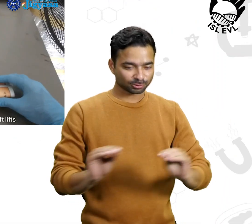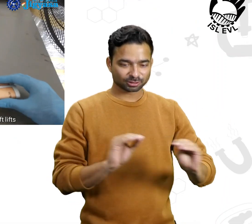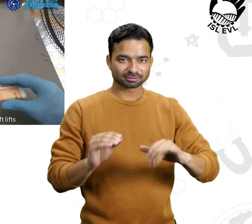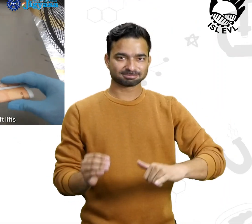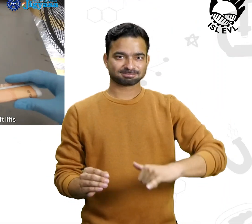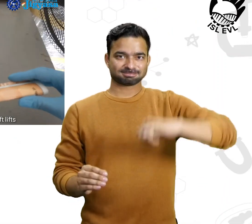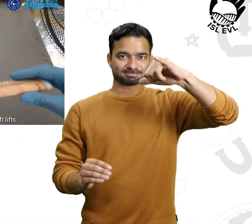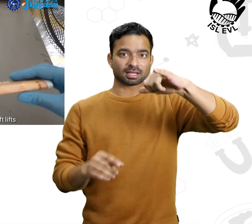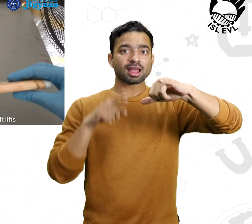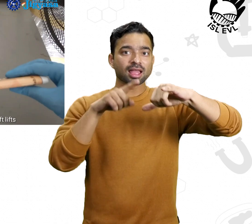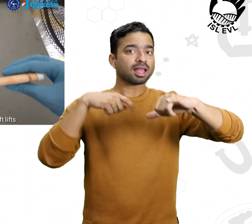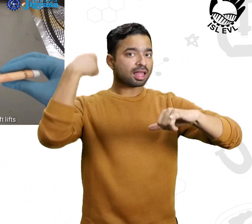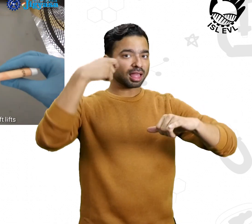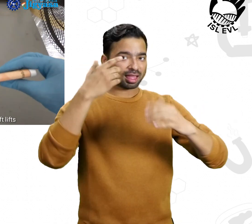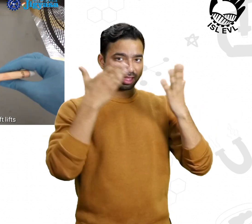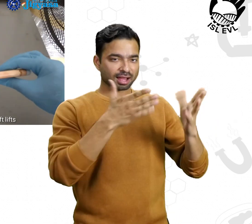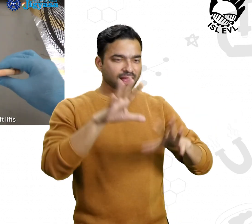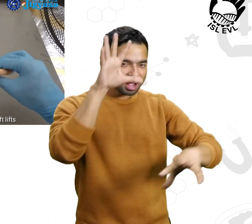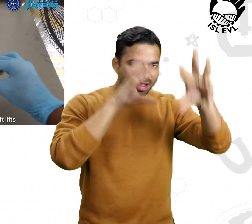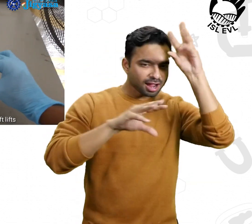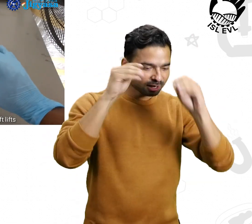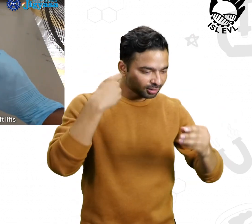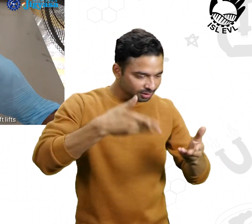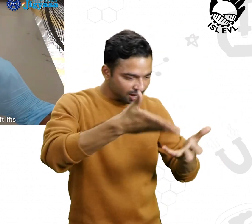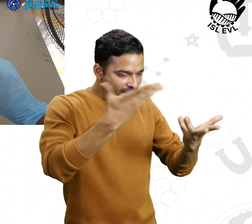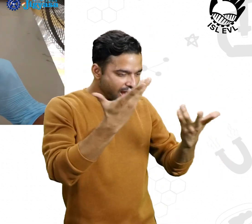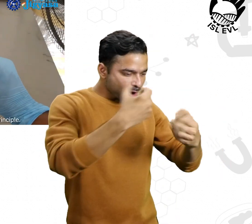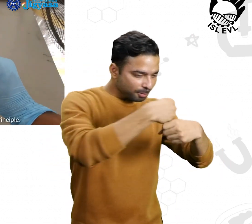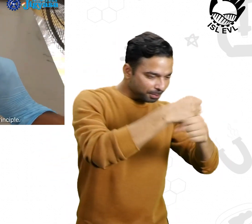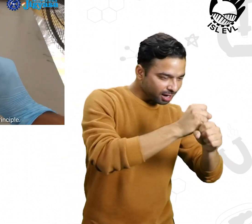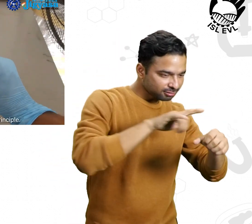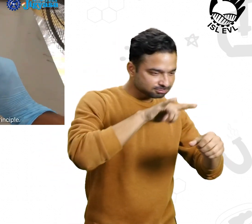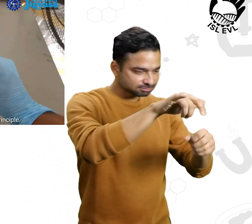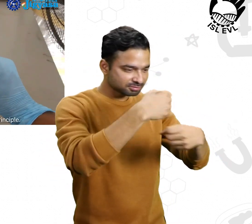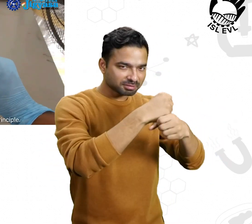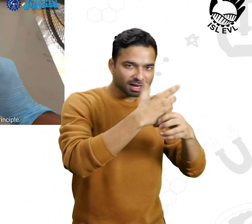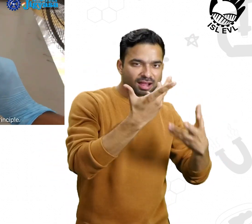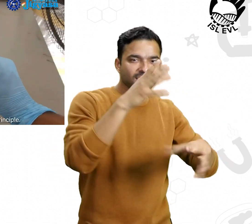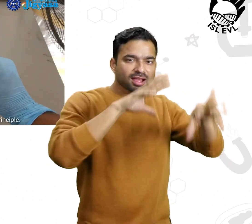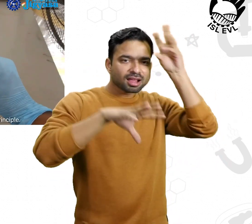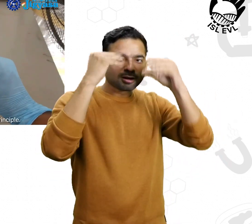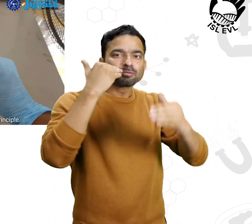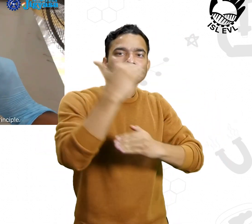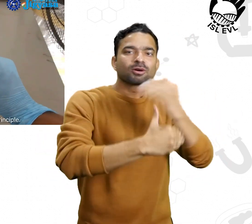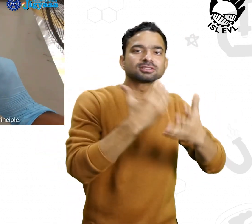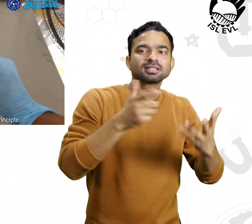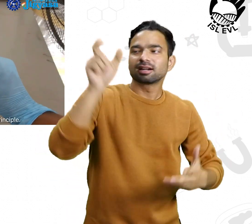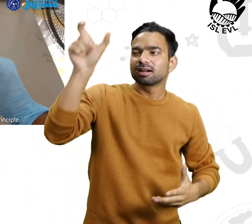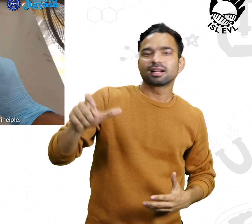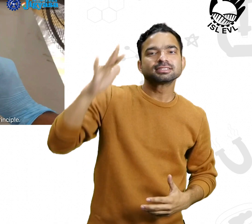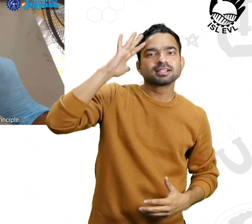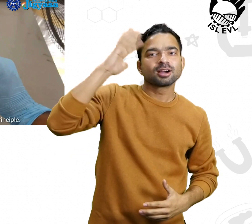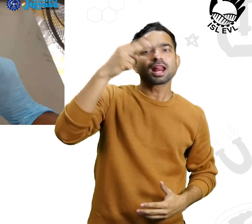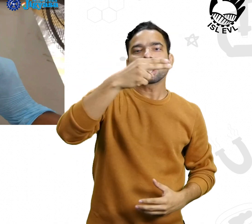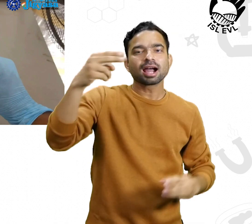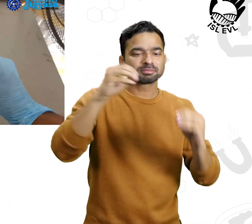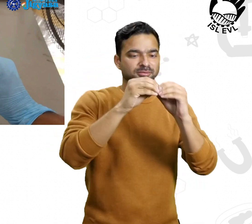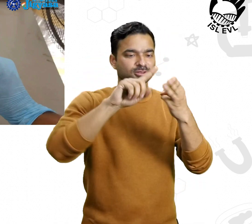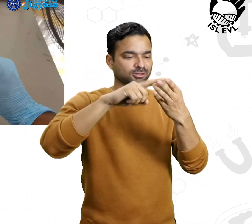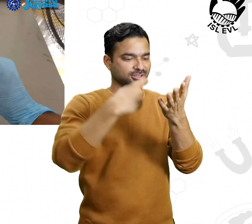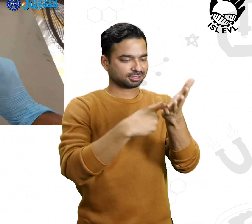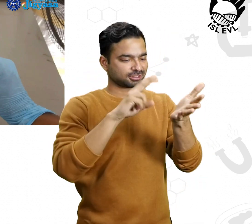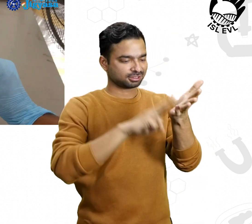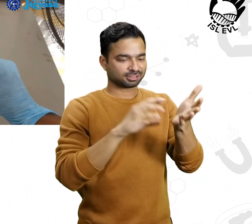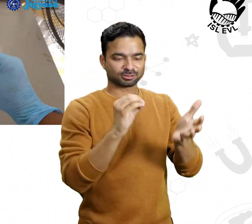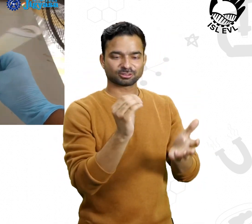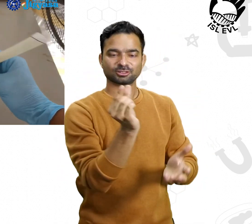In this video, we will learn how does an aircraft lifts, which is a partial consequences of Bernoulli's principle.